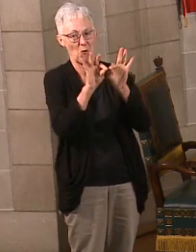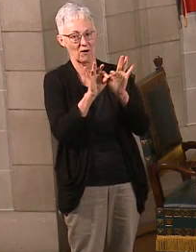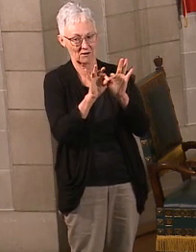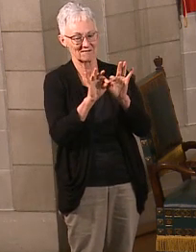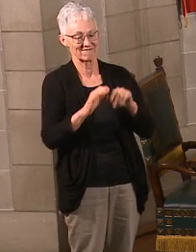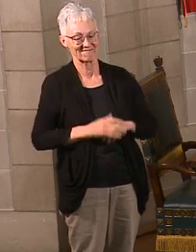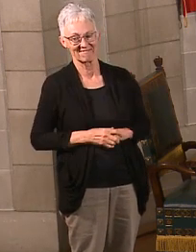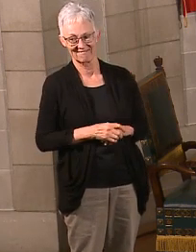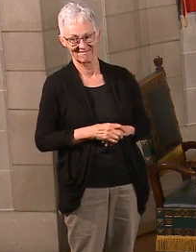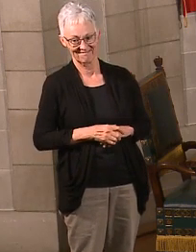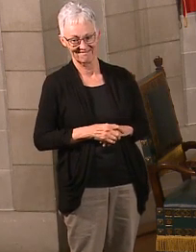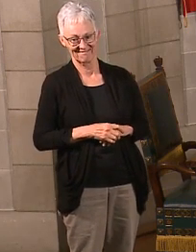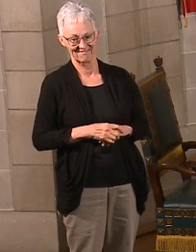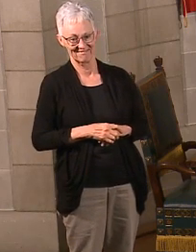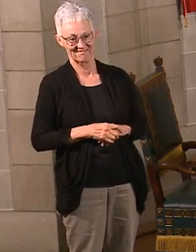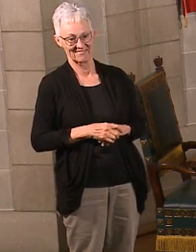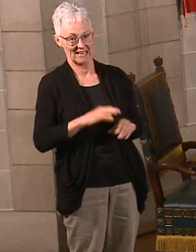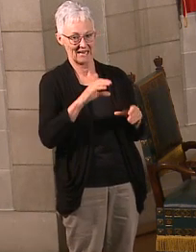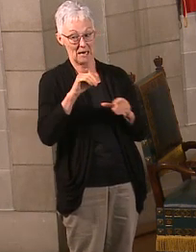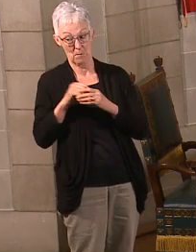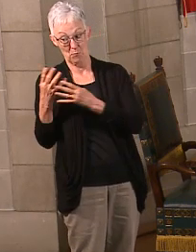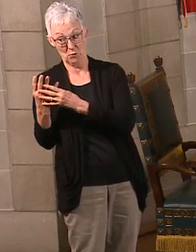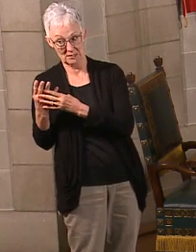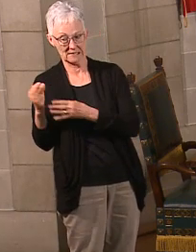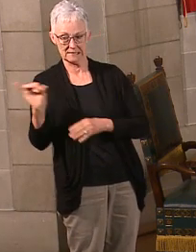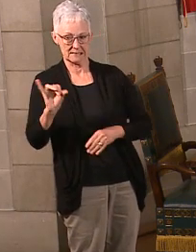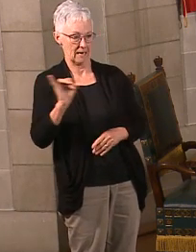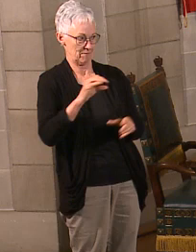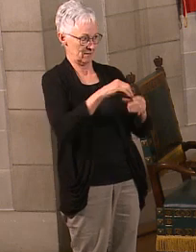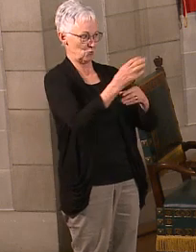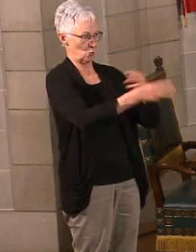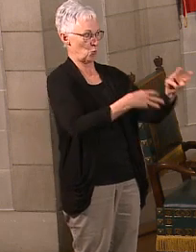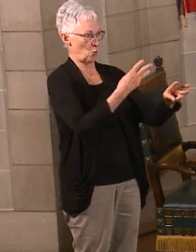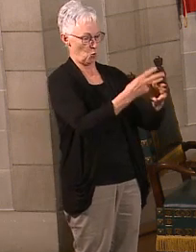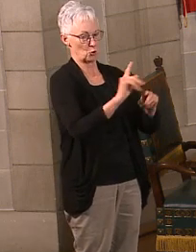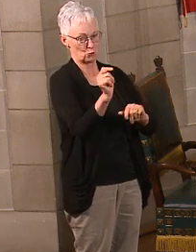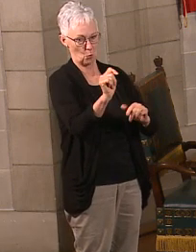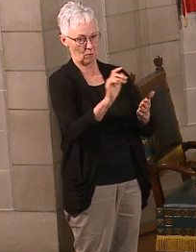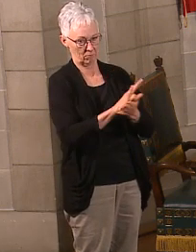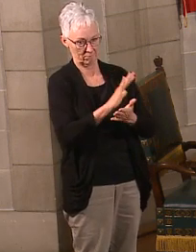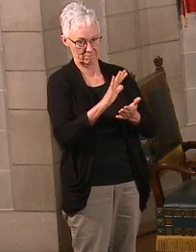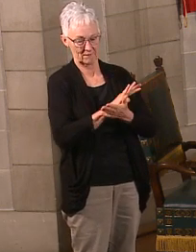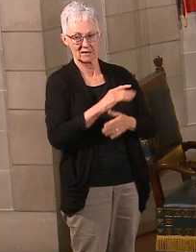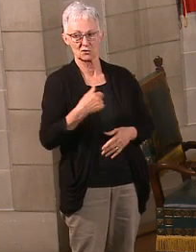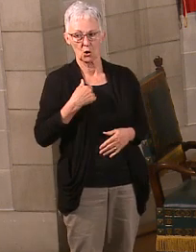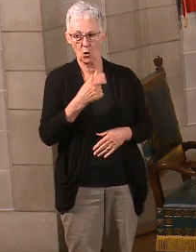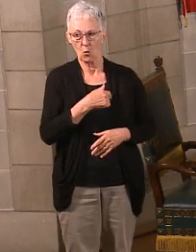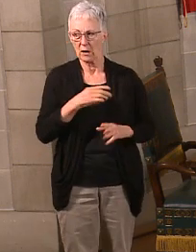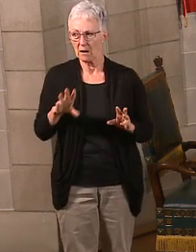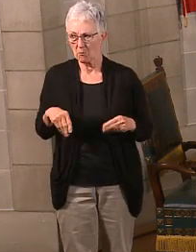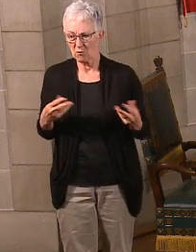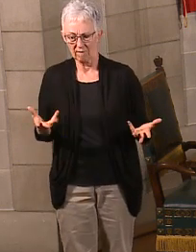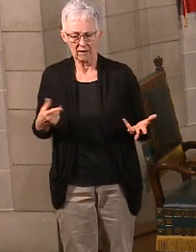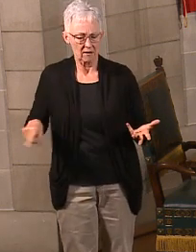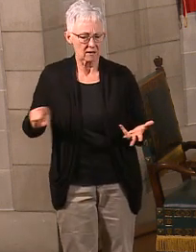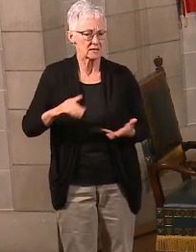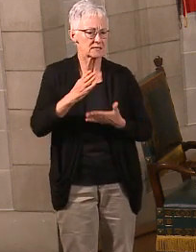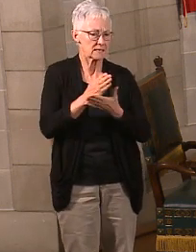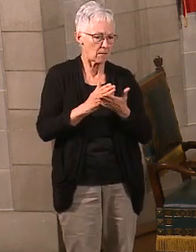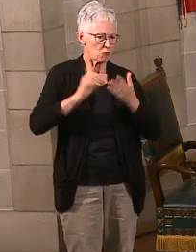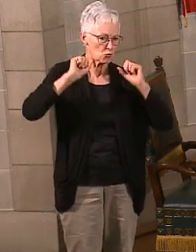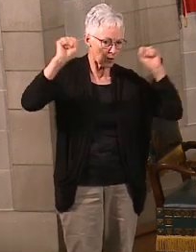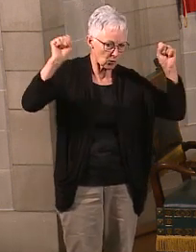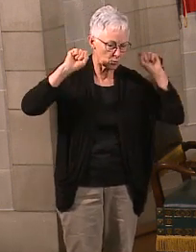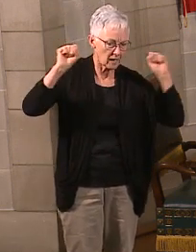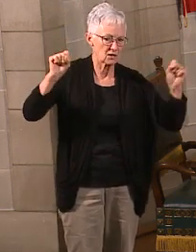to continue, as I said earlier, do some level of programming, provide opportunities for work, some recreation, do all of